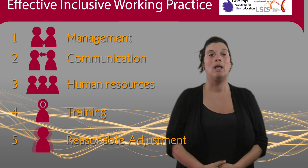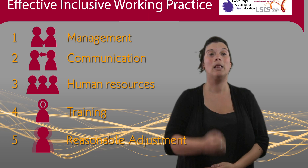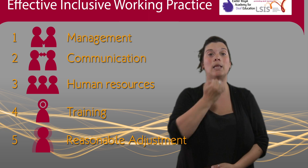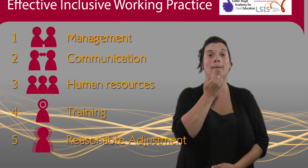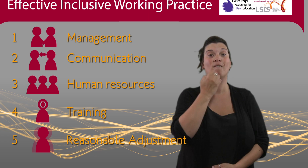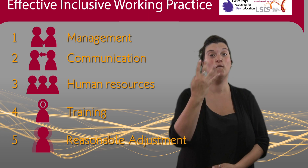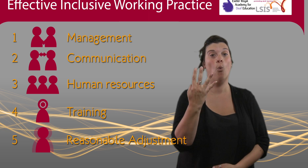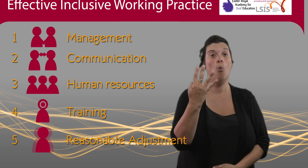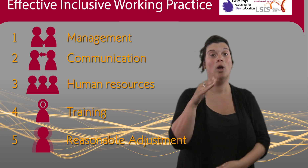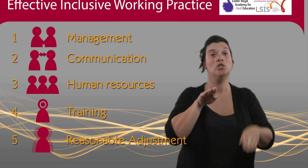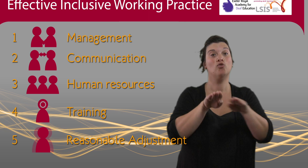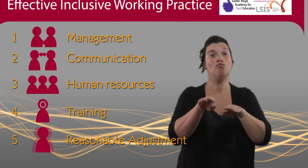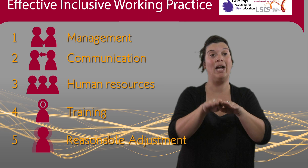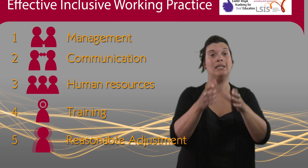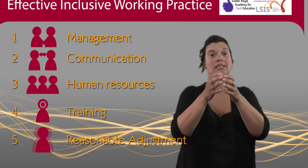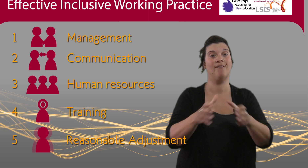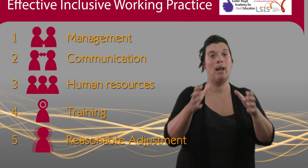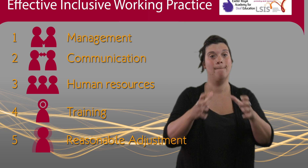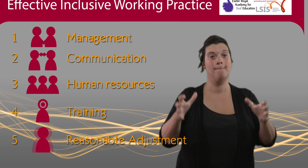number 4, training and development;